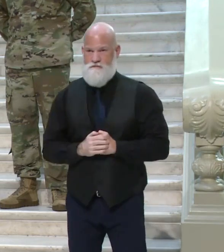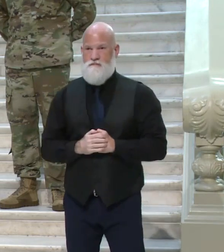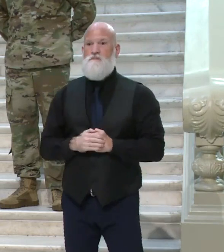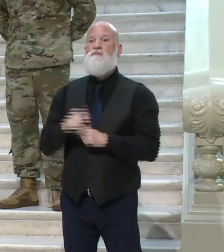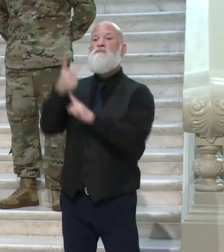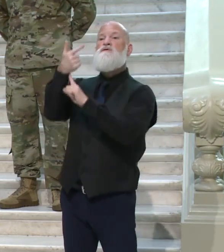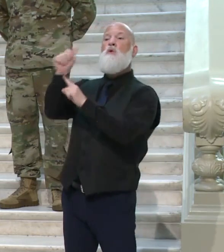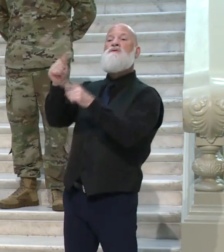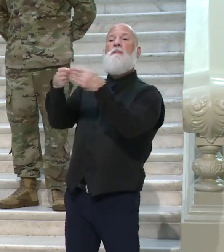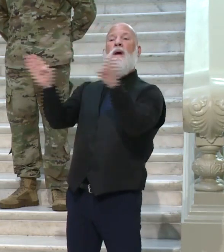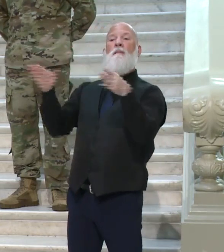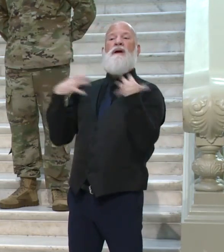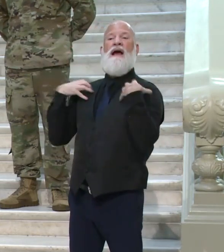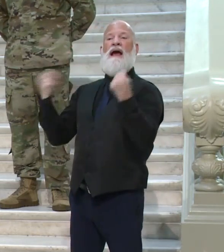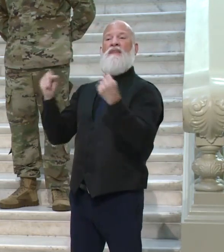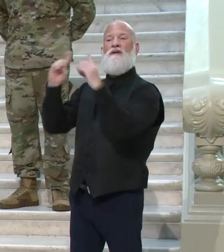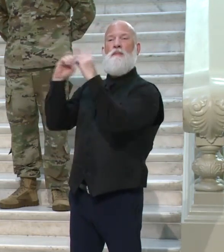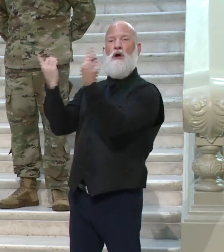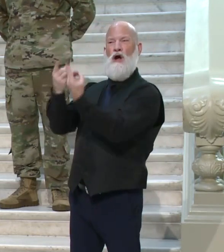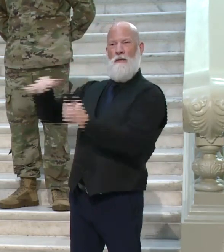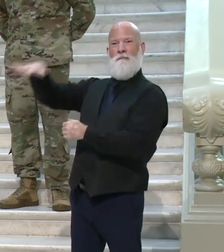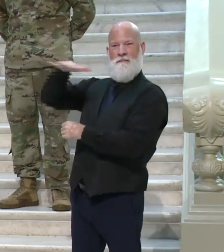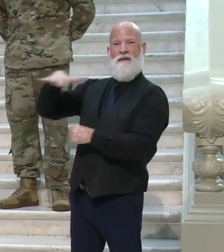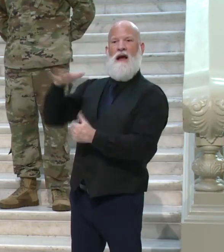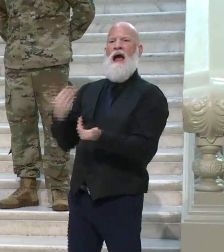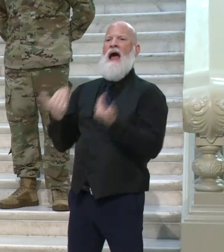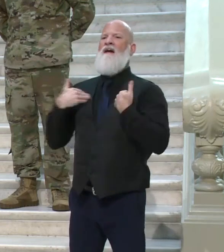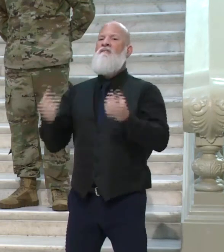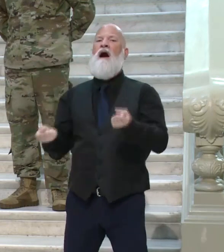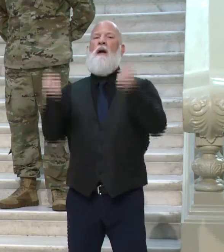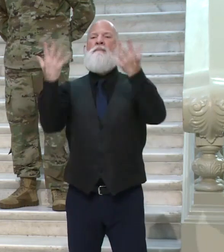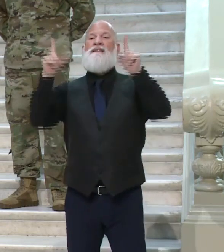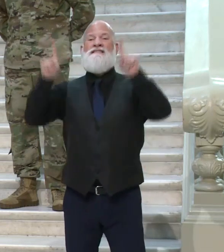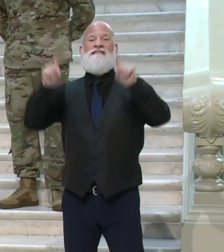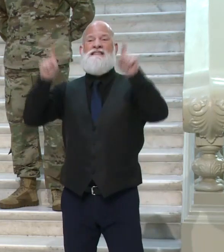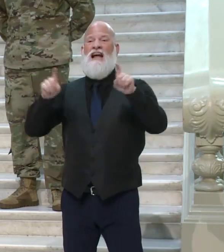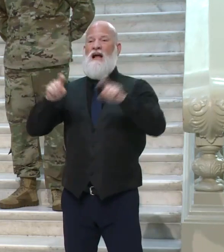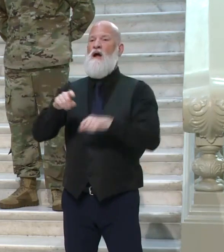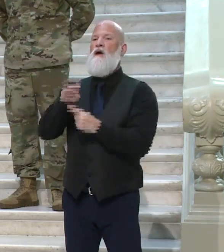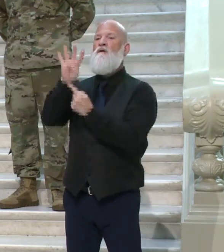departments now have 49 test sites open across our state.